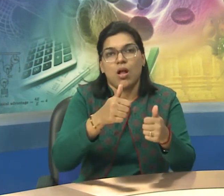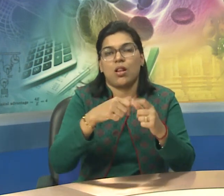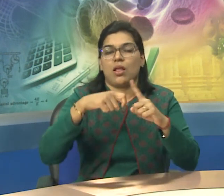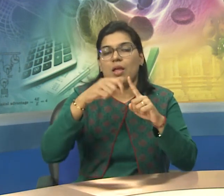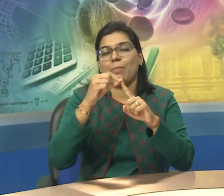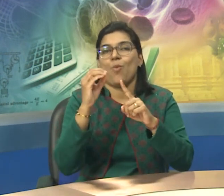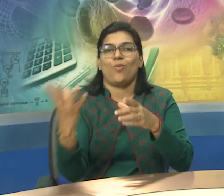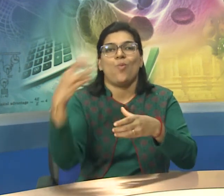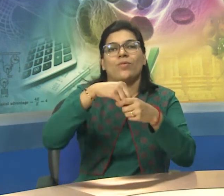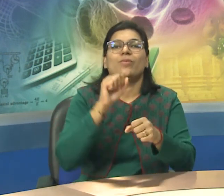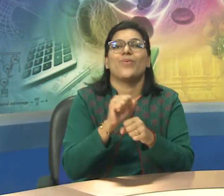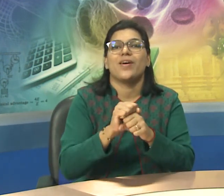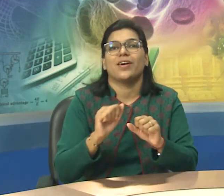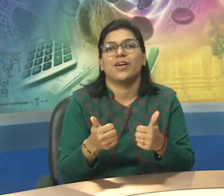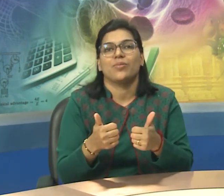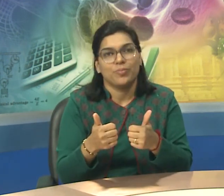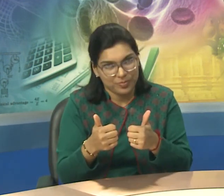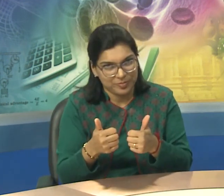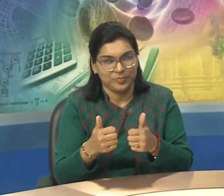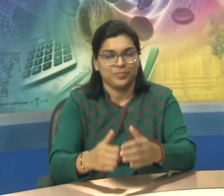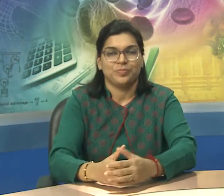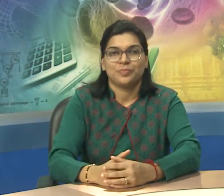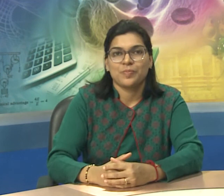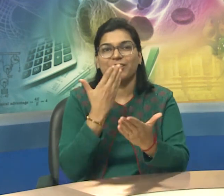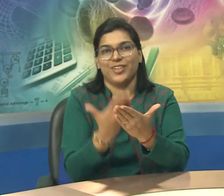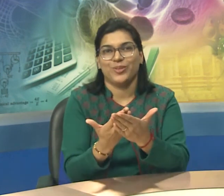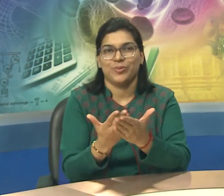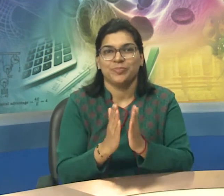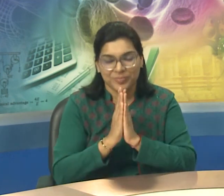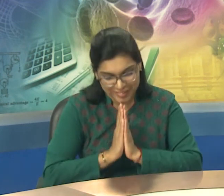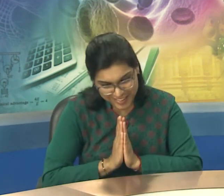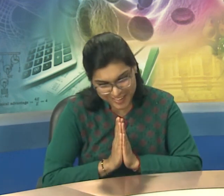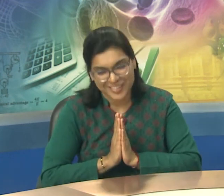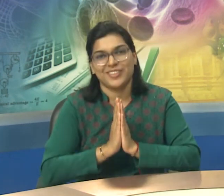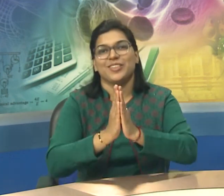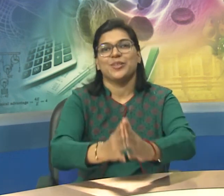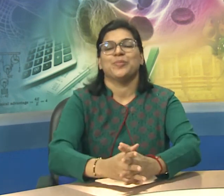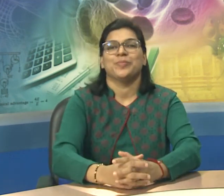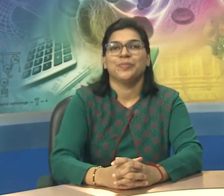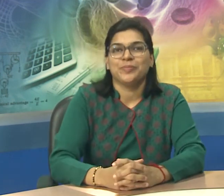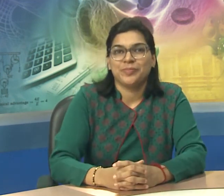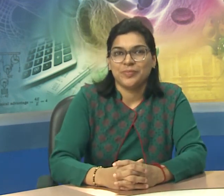lawyer, doctor, chartered accountant, engineers, etc. Thank you so much. Namaste.